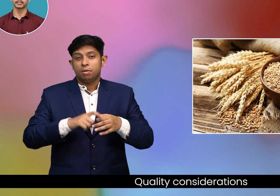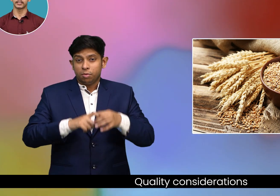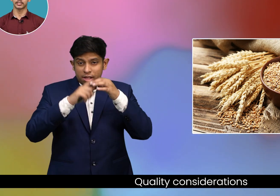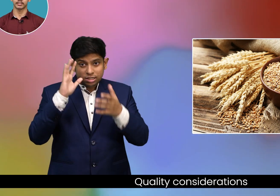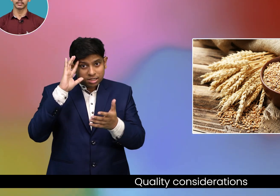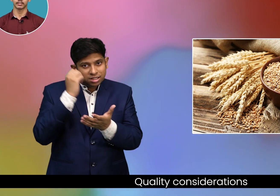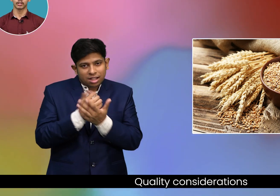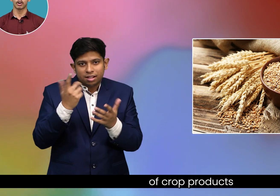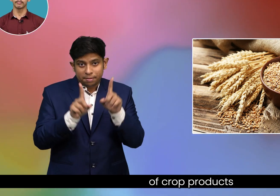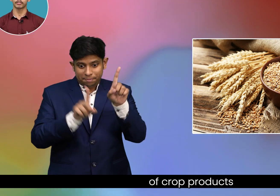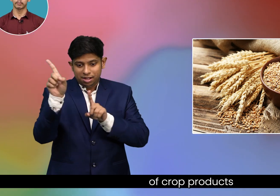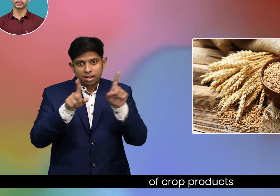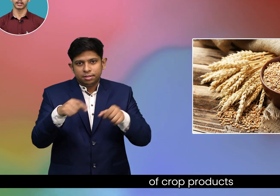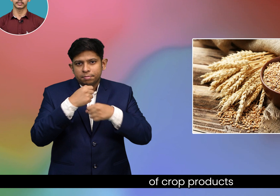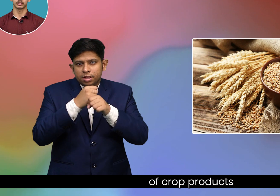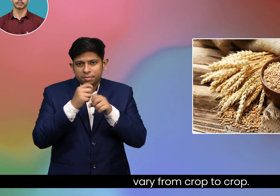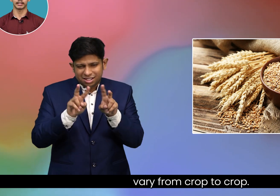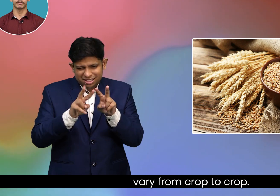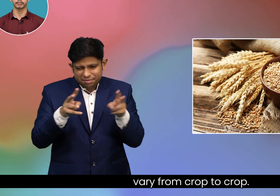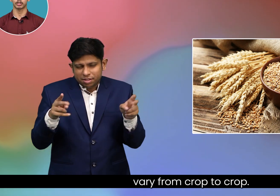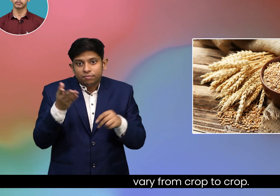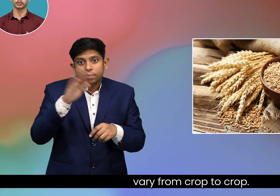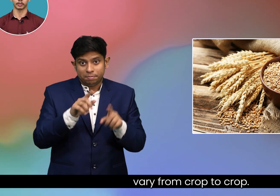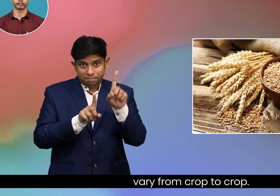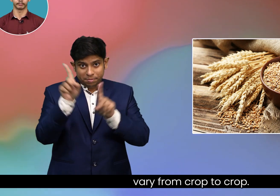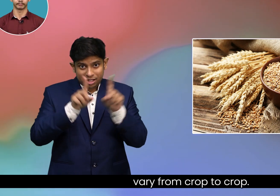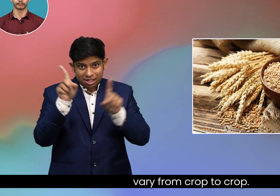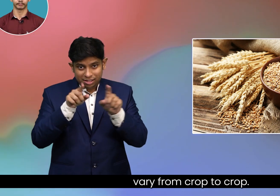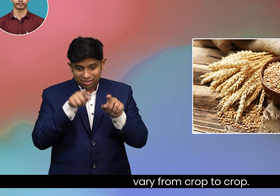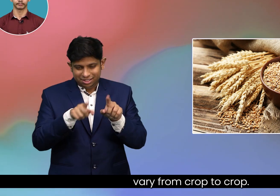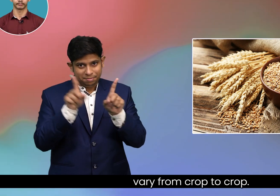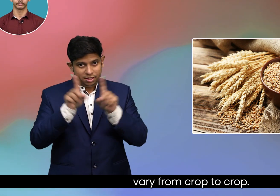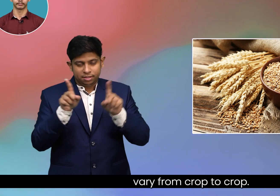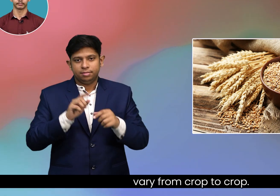Quality consideration of crop products vary from crop to crop.